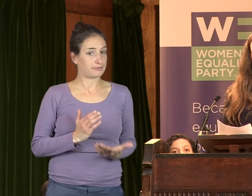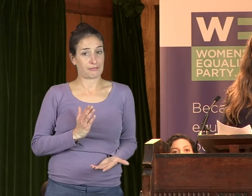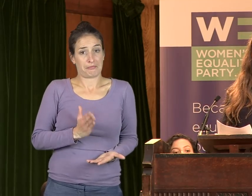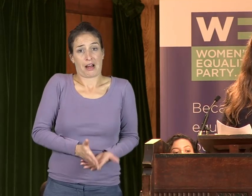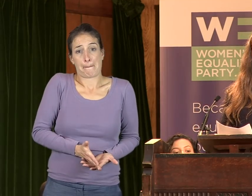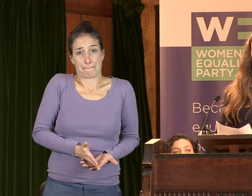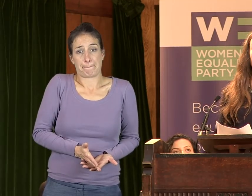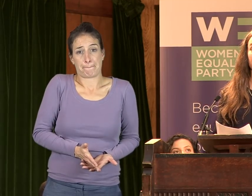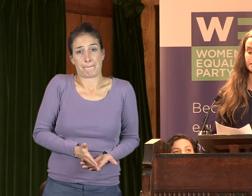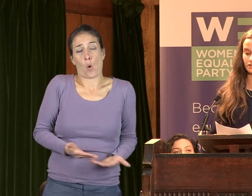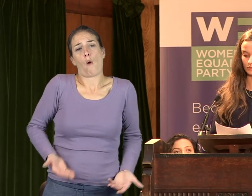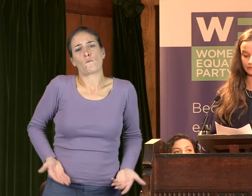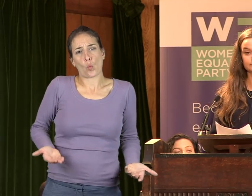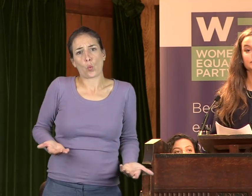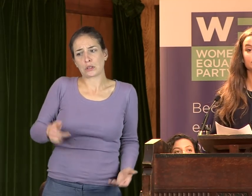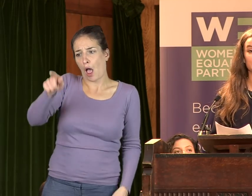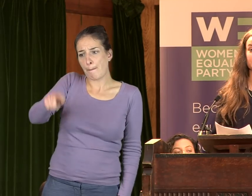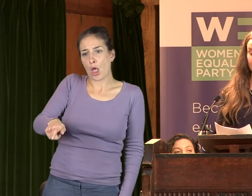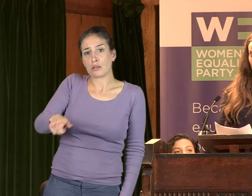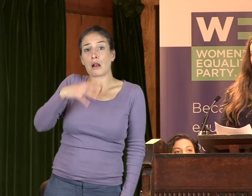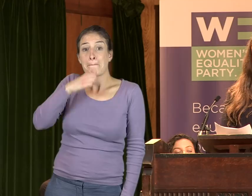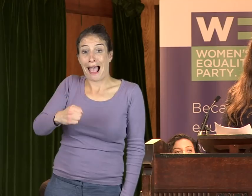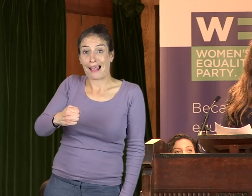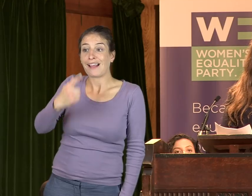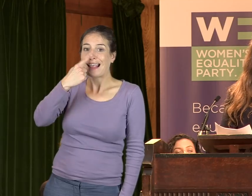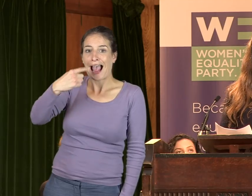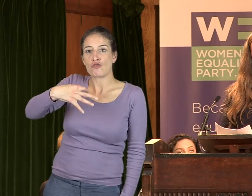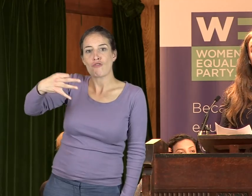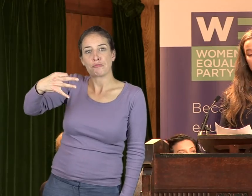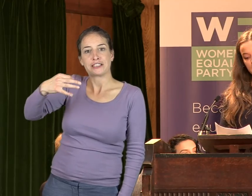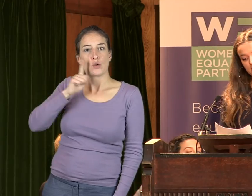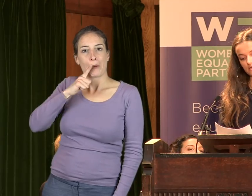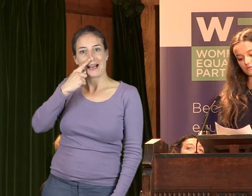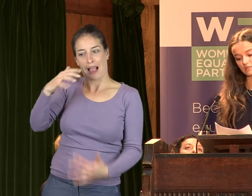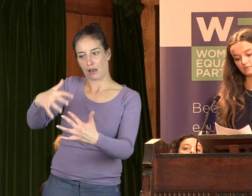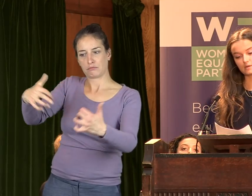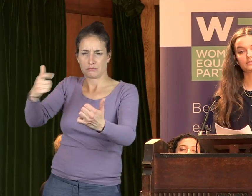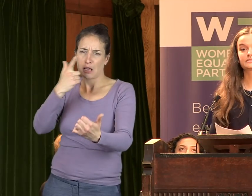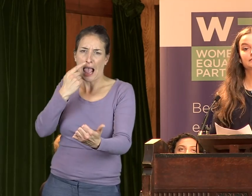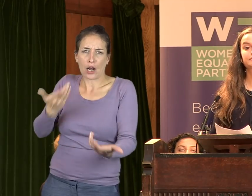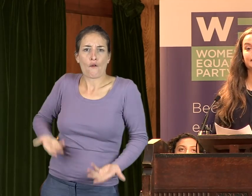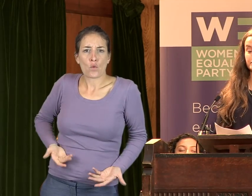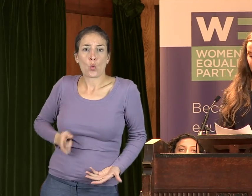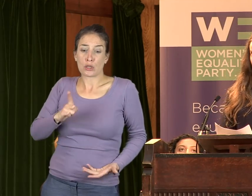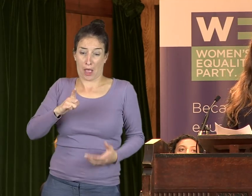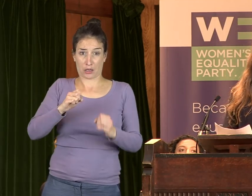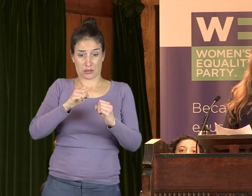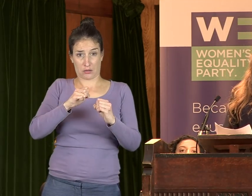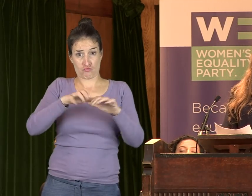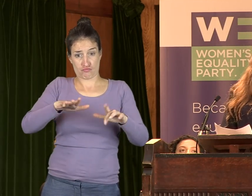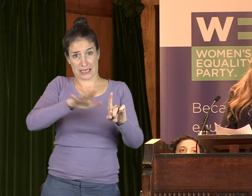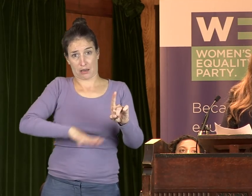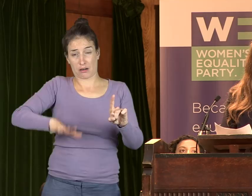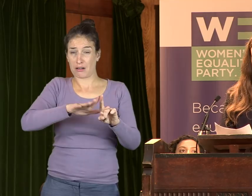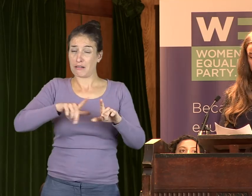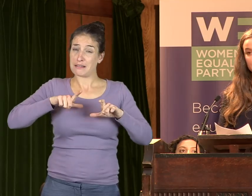It is true that someone who isn't a woman can represent women. However, in a country where we are still taxed for having